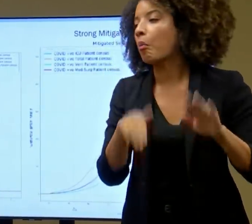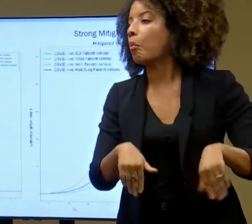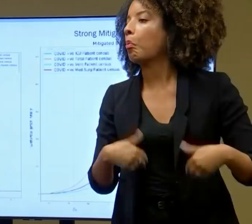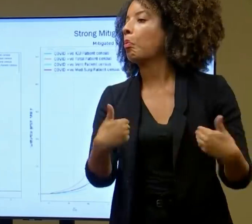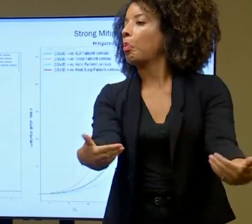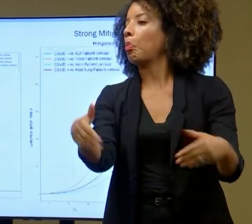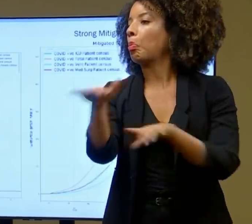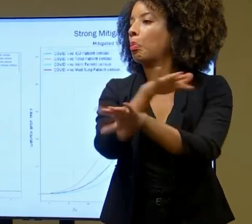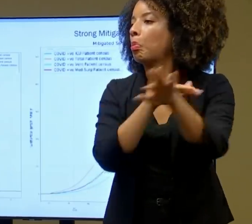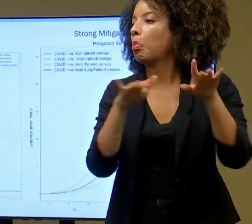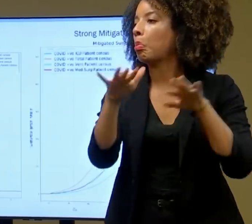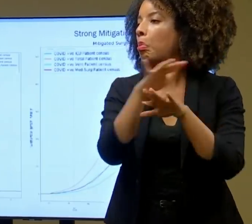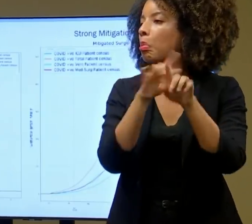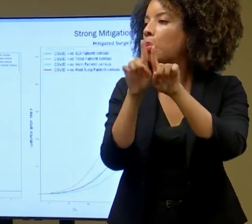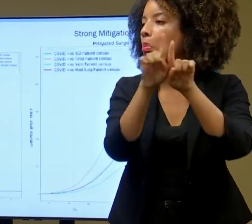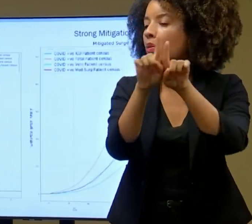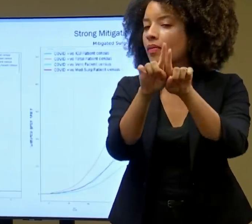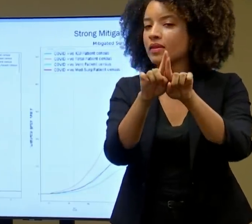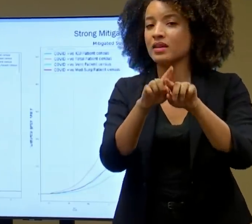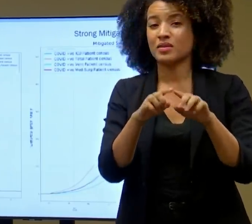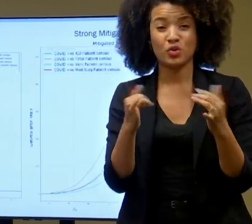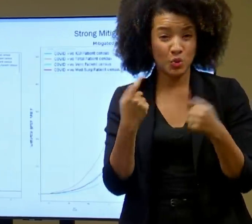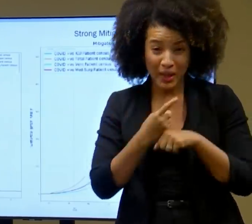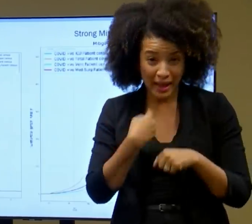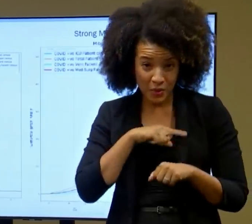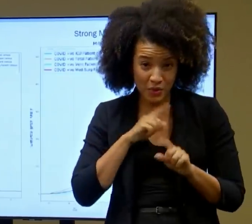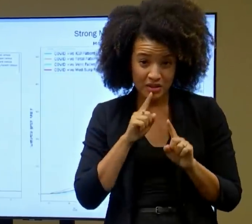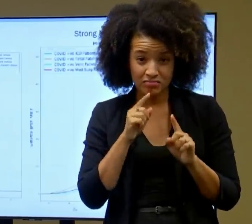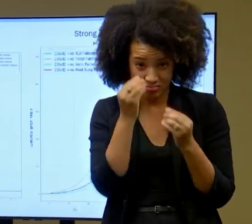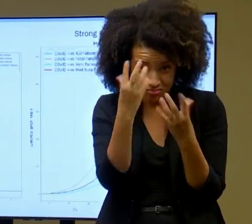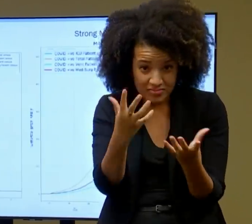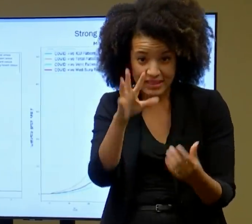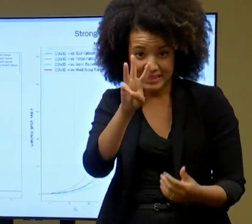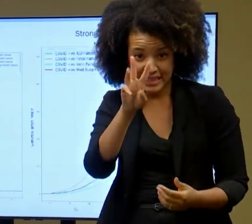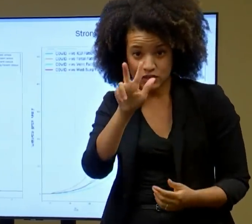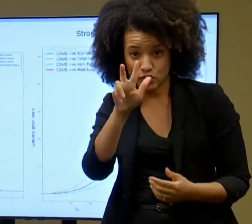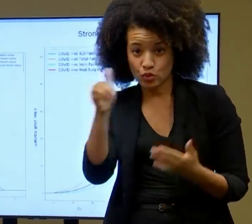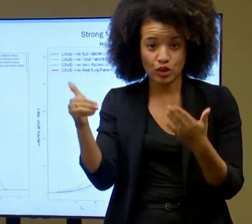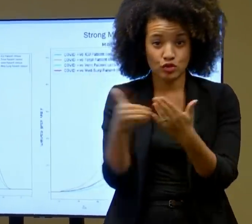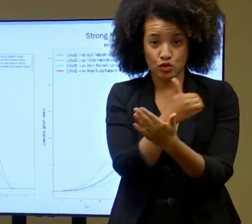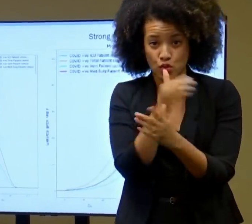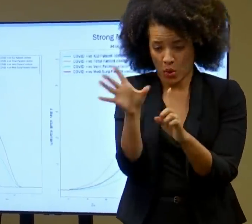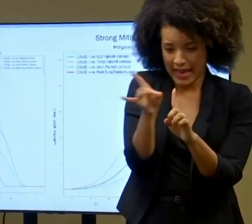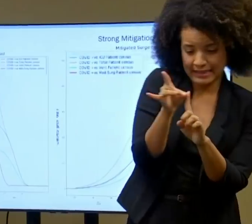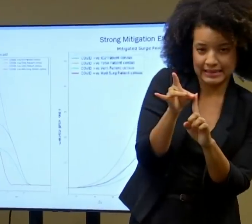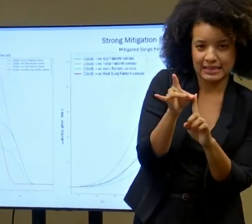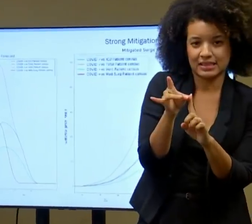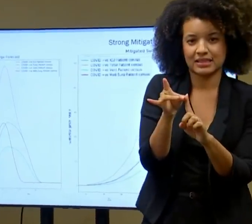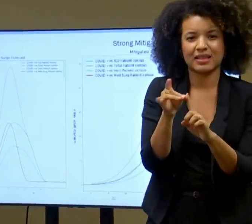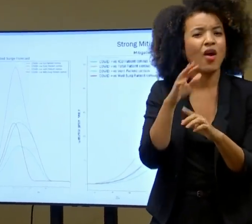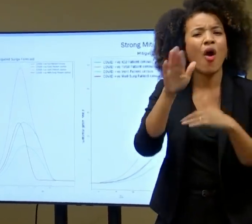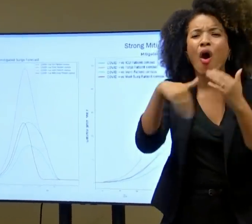mentioned, today we're reporting 63 new cases. All the interventions,